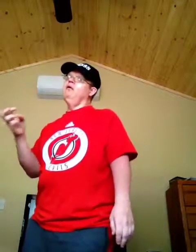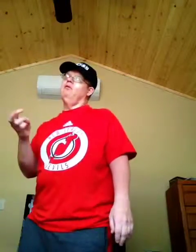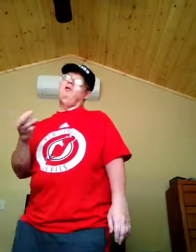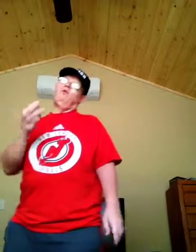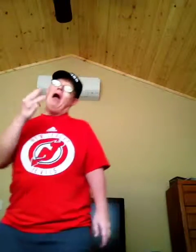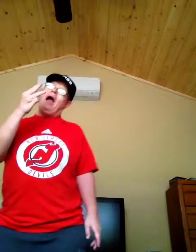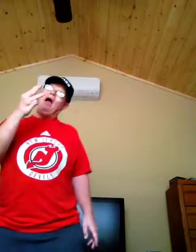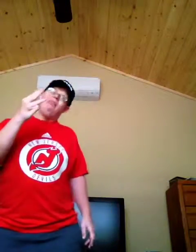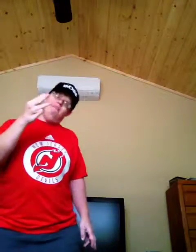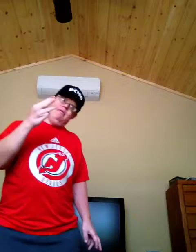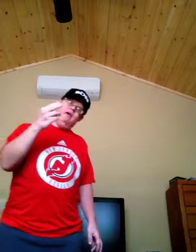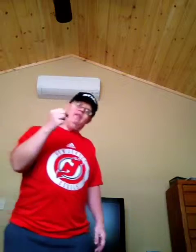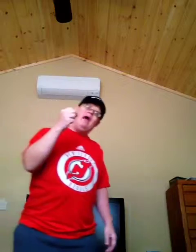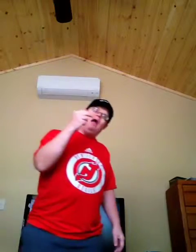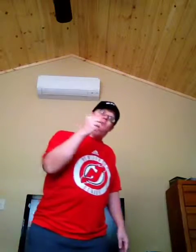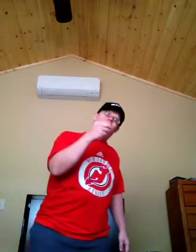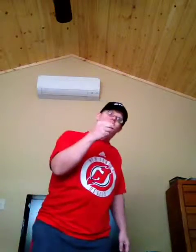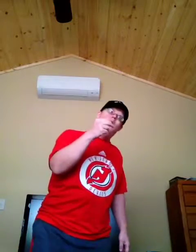So I had three. Then I had two more.